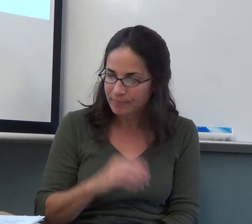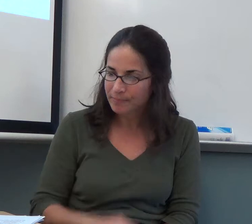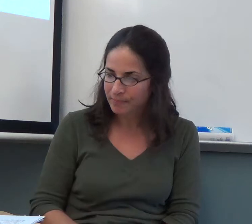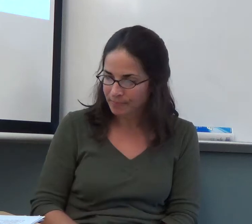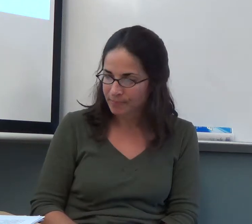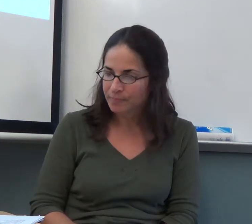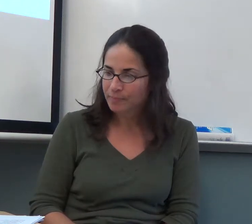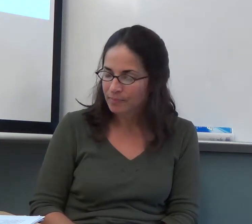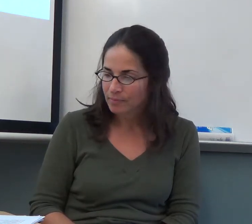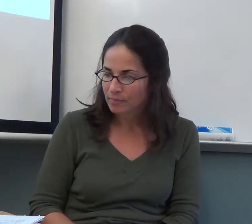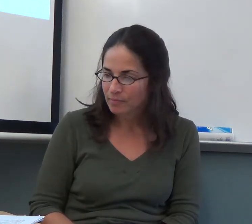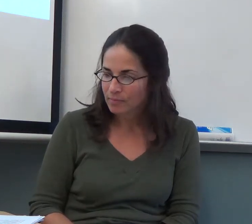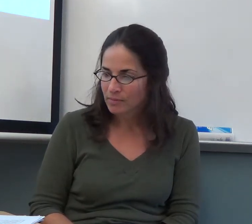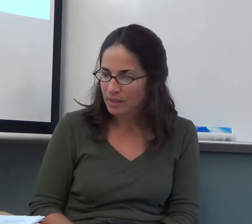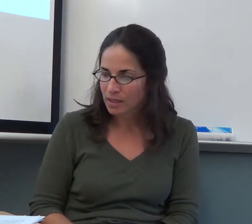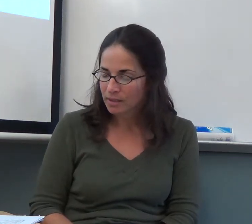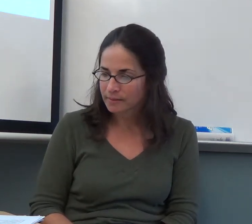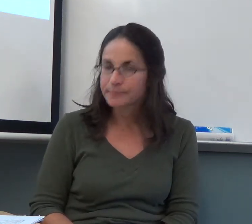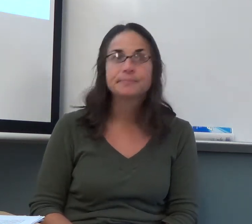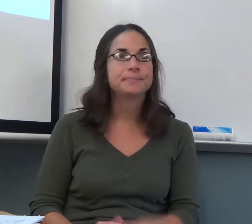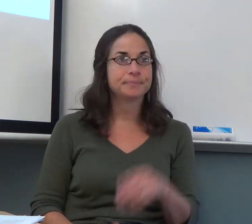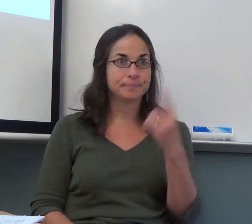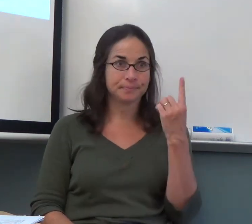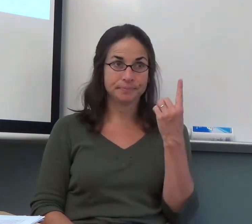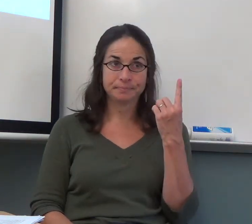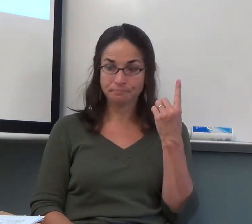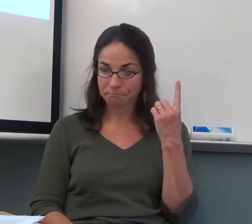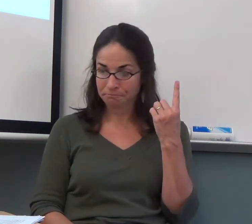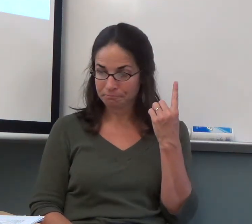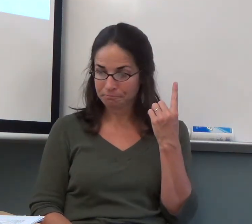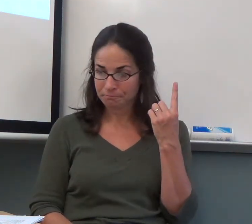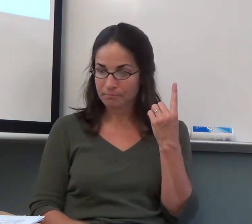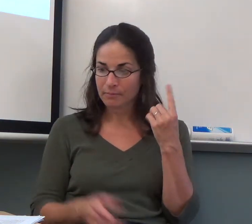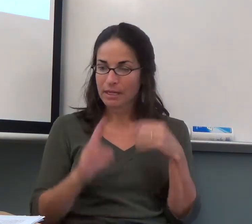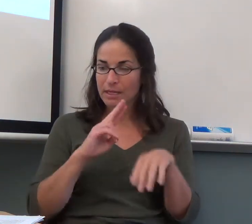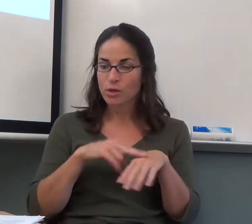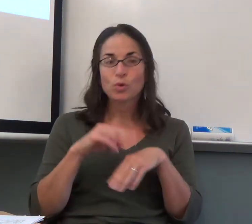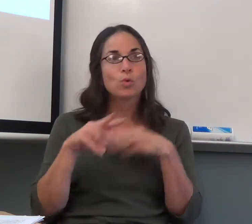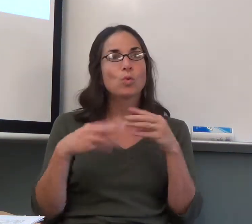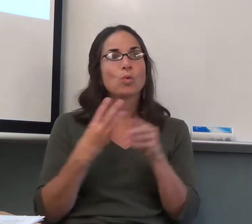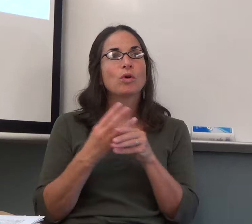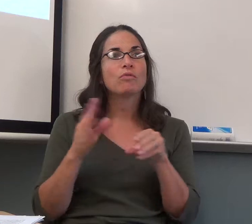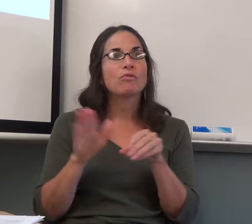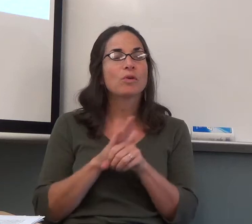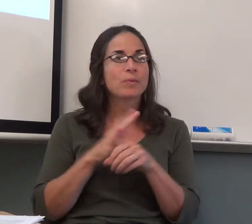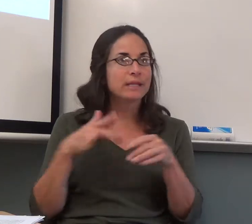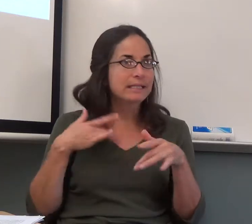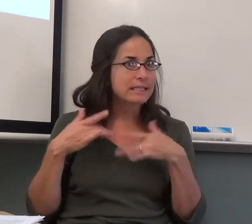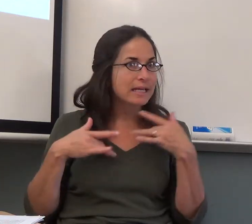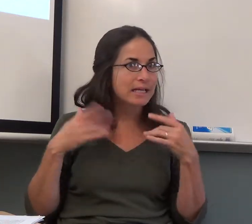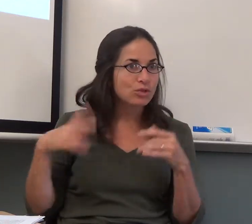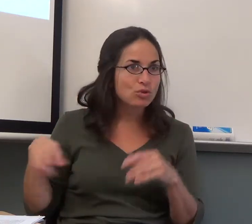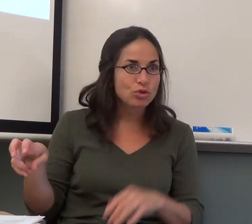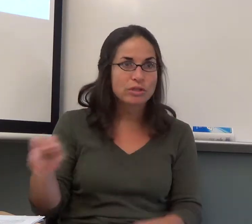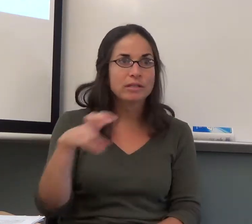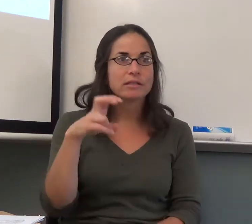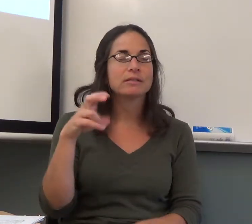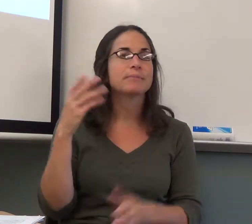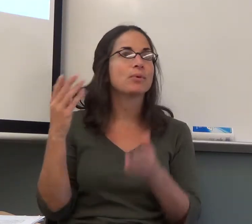there. Number 1, the natural world is filled with exciting journeys. Perhaps none is more amazing